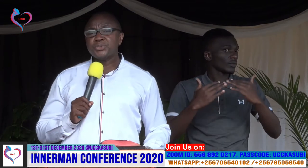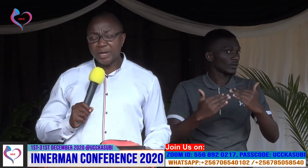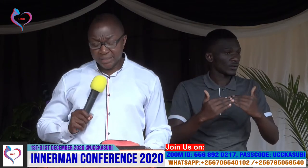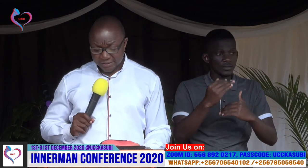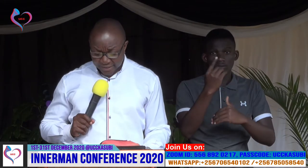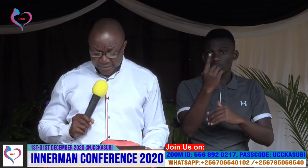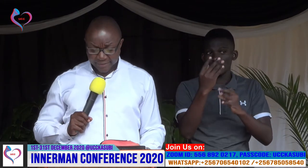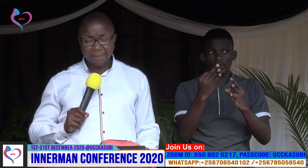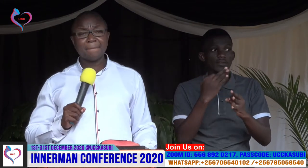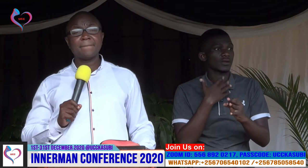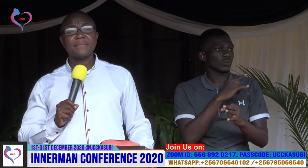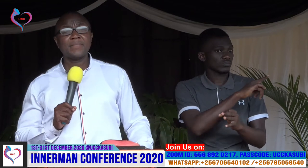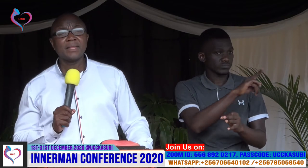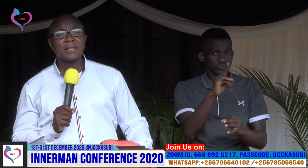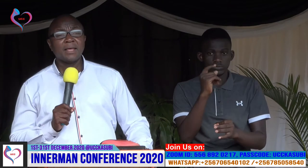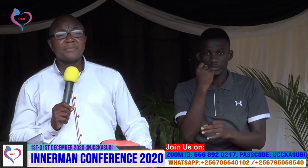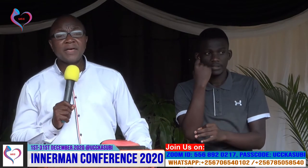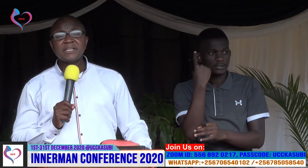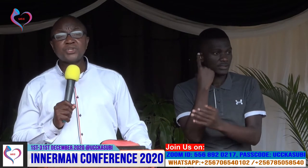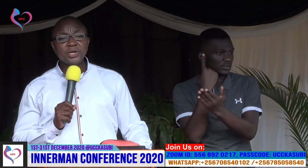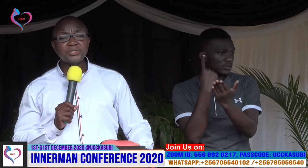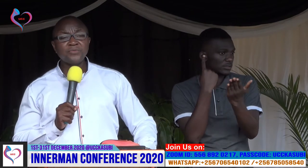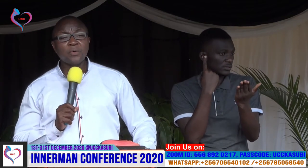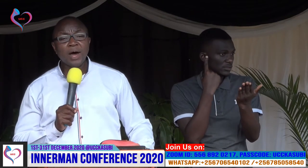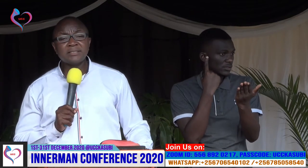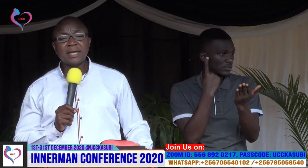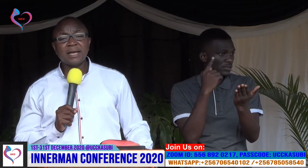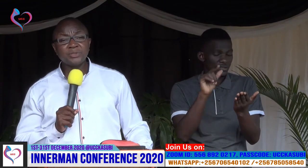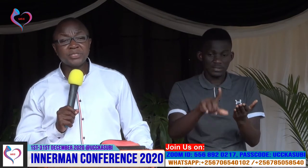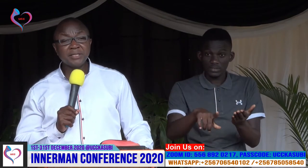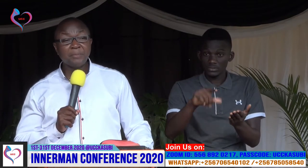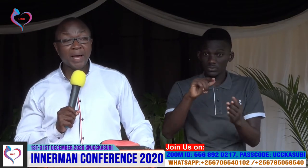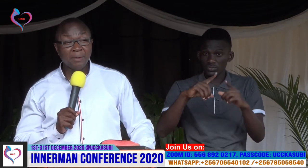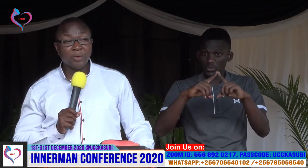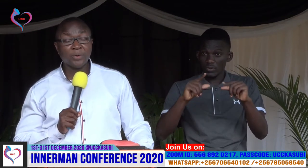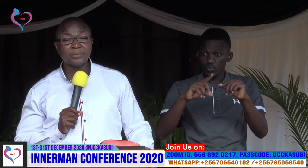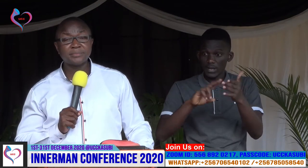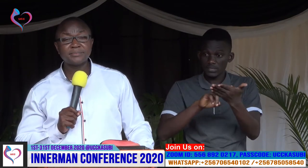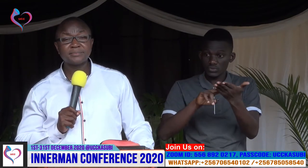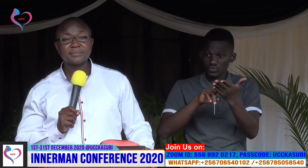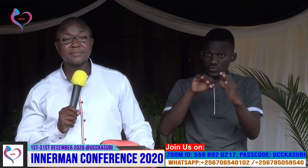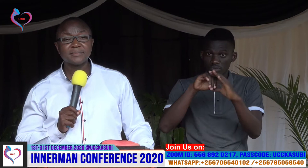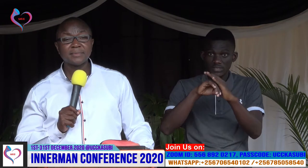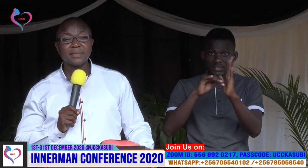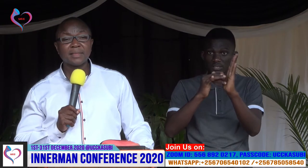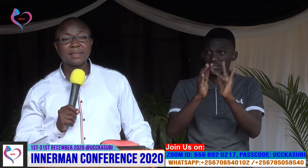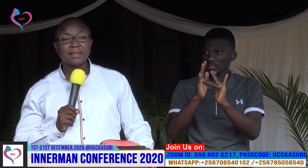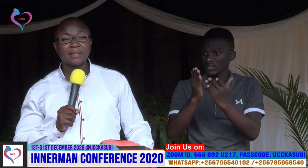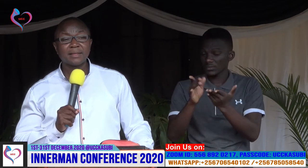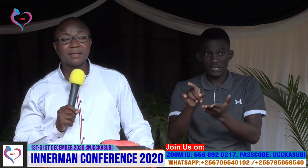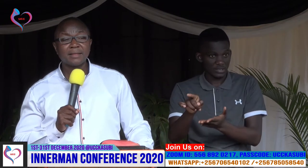I want you to understand, that the choice of the words that are used in the Bible are